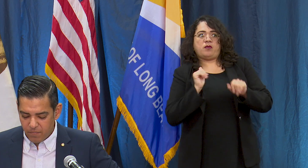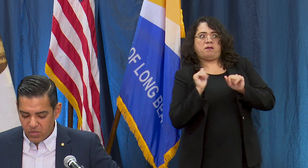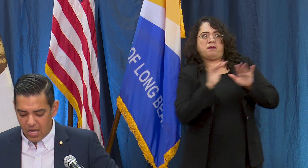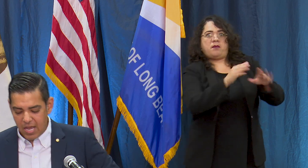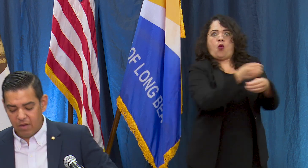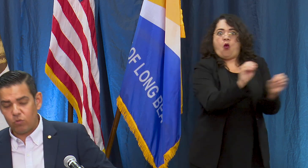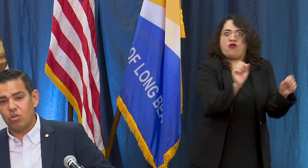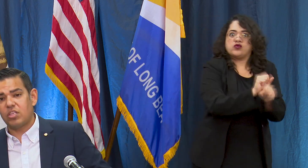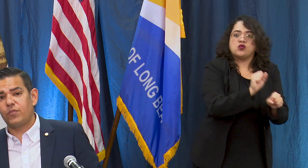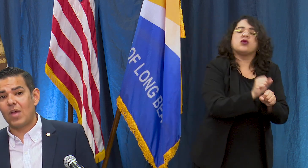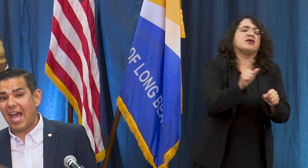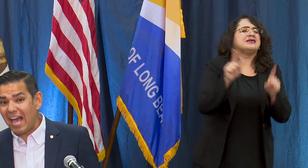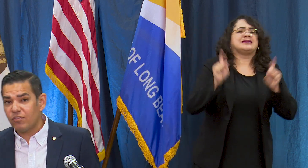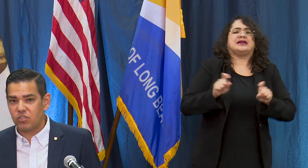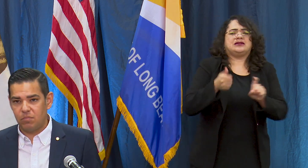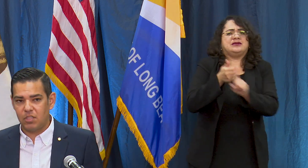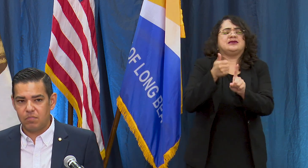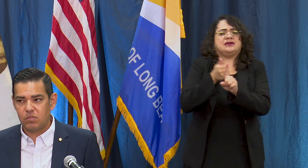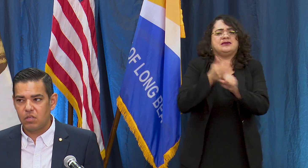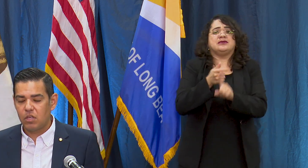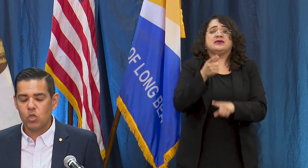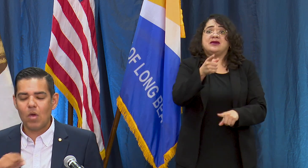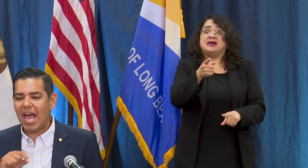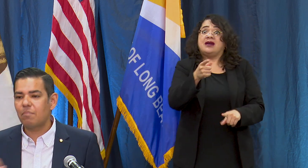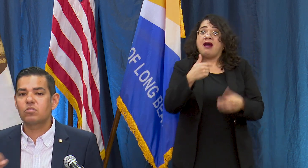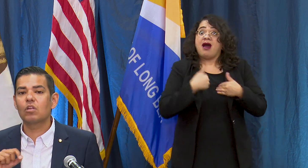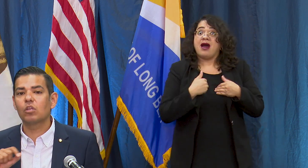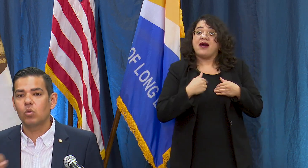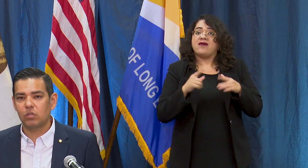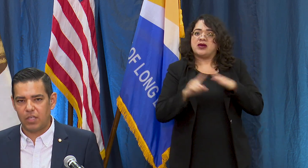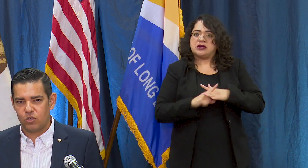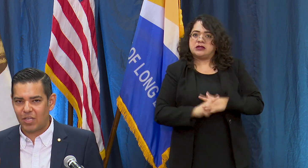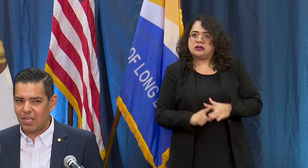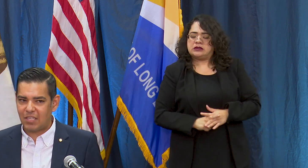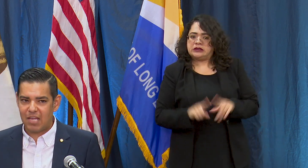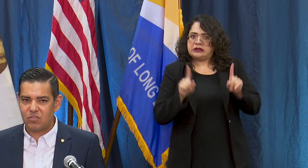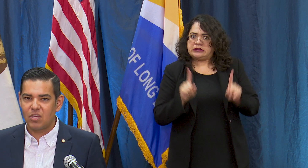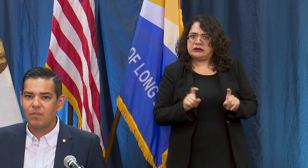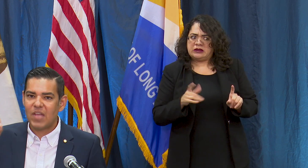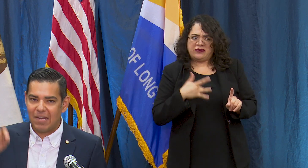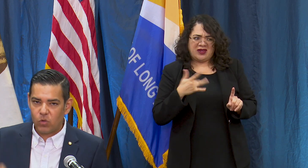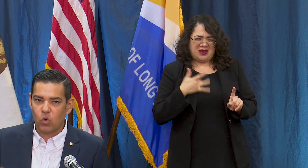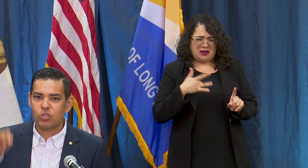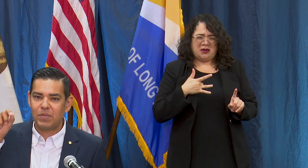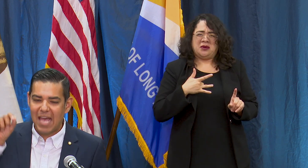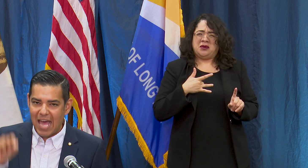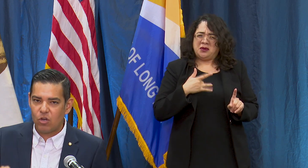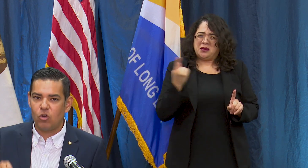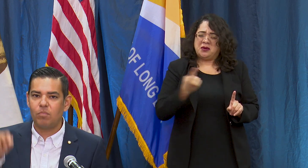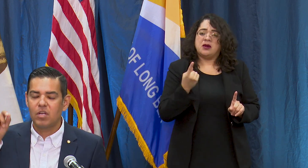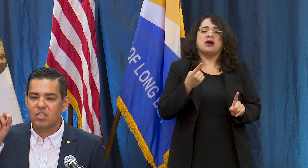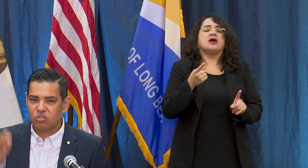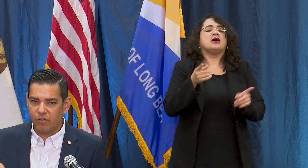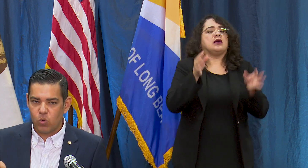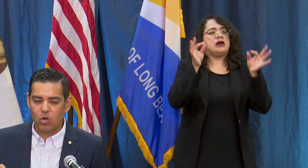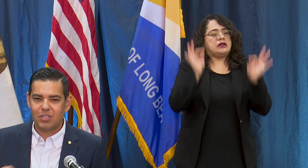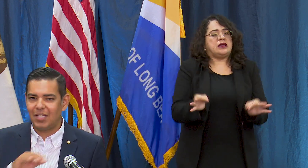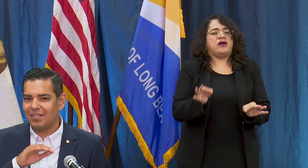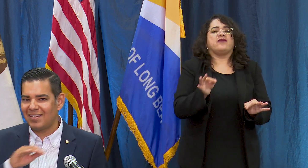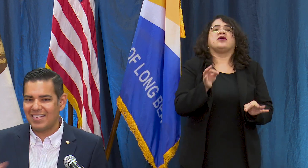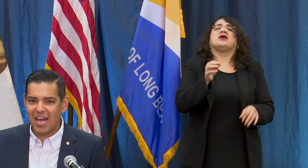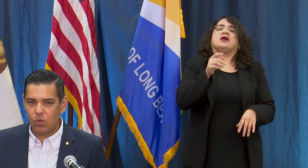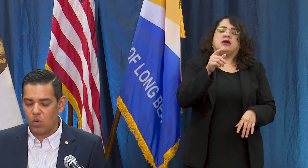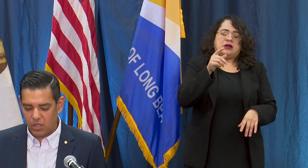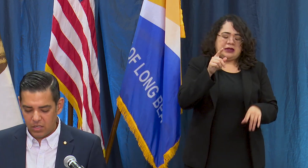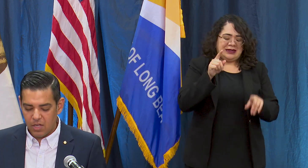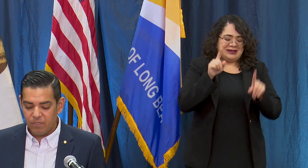that. And of course, if you have symptoms, you absolutely should get a test. And of course, be at home,